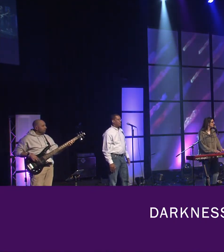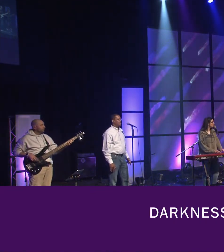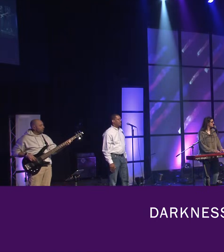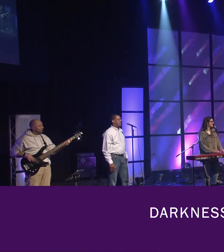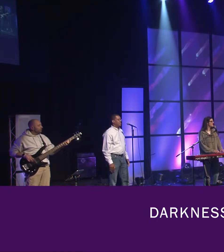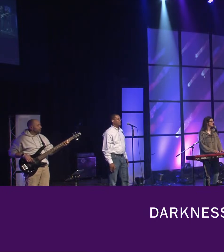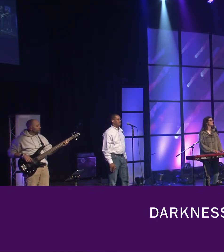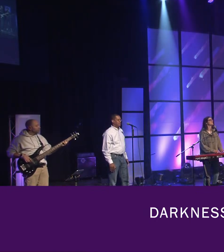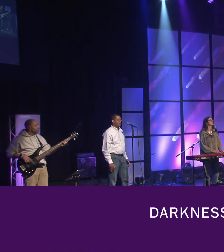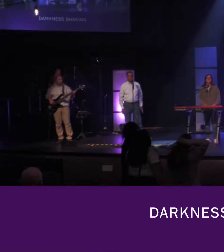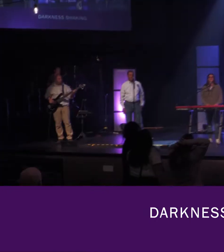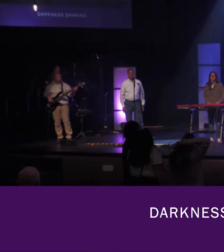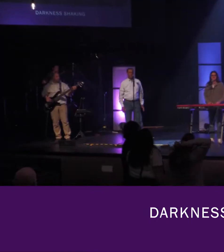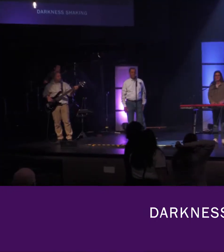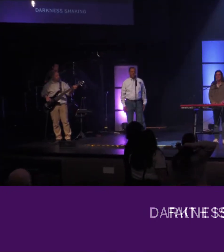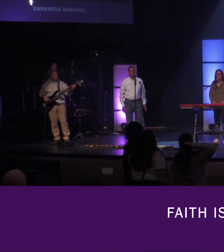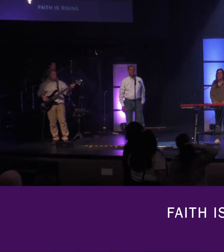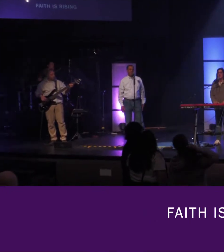darkness shaking,